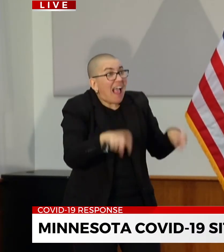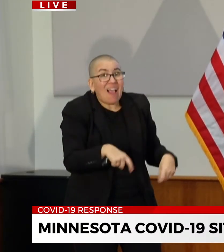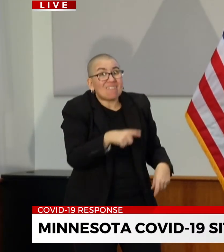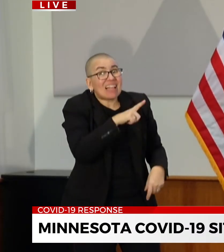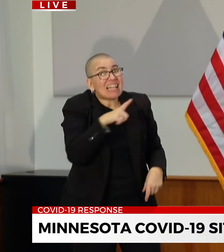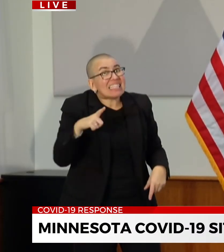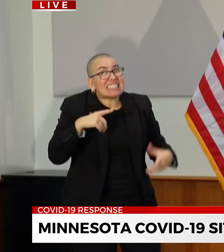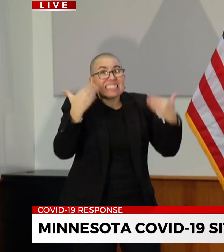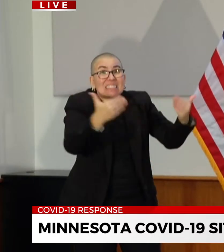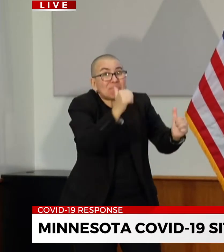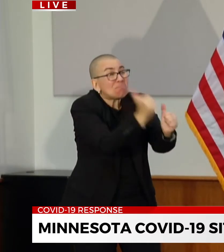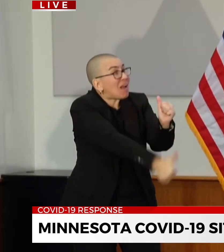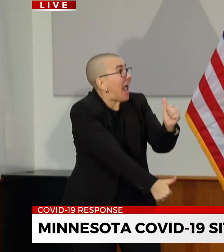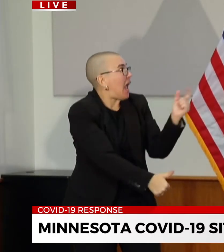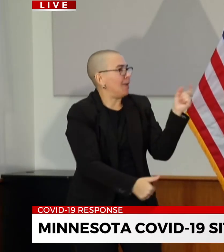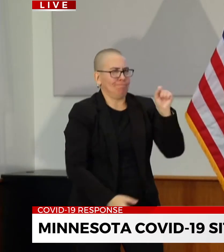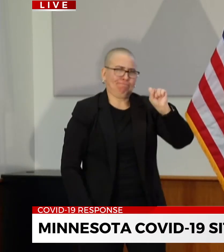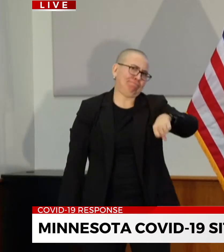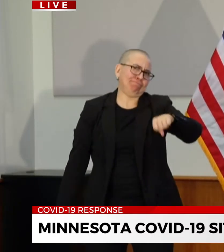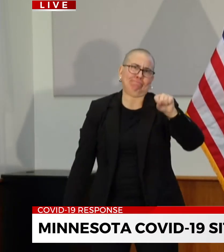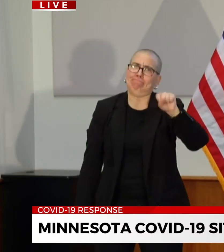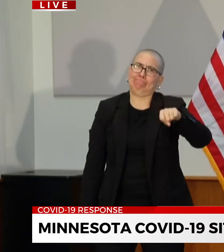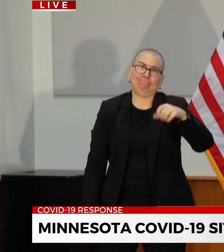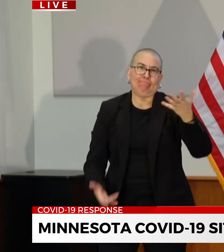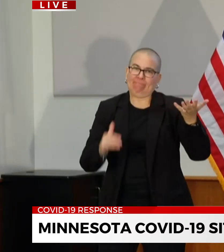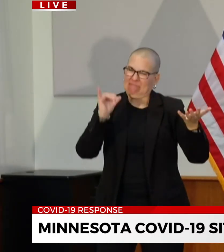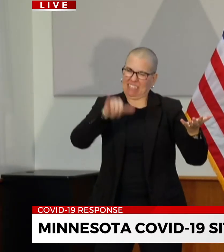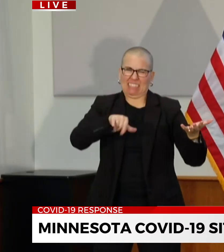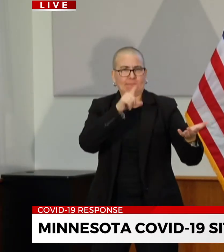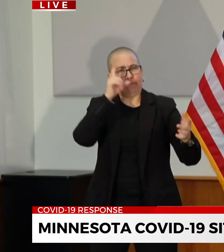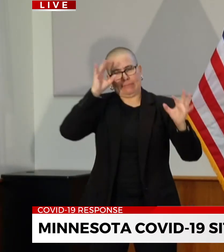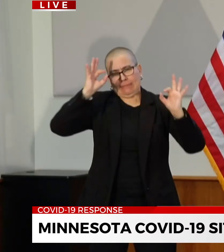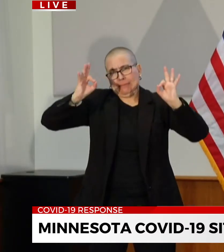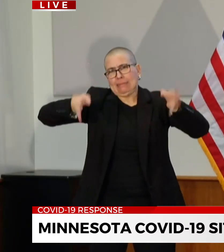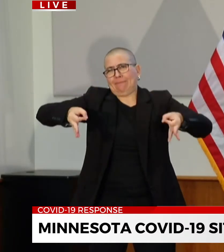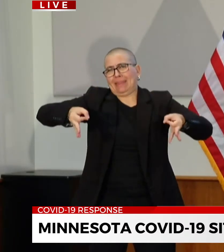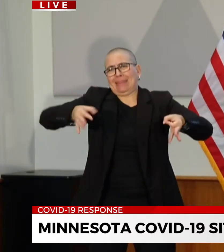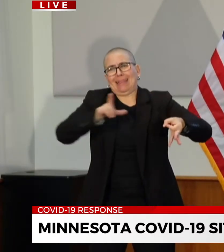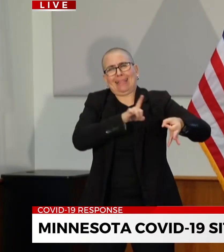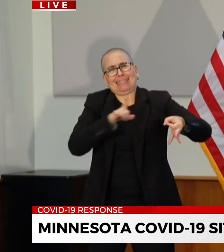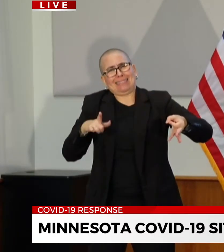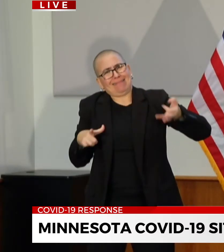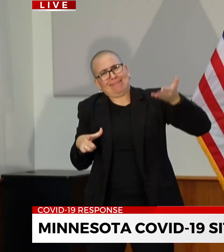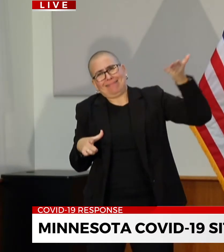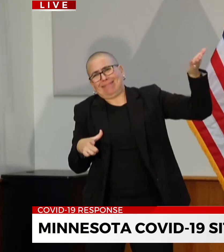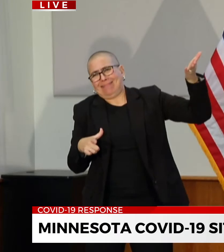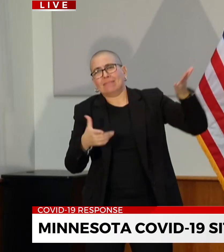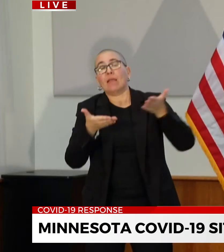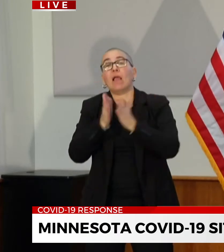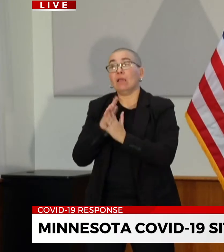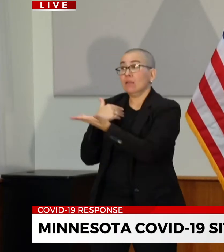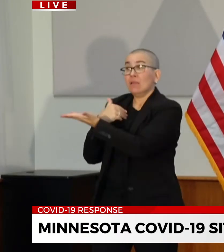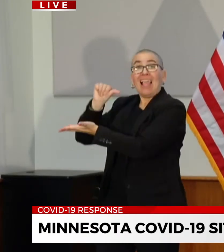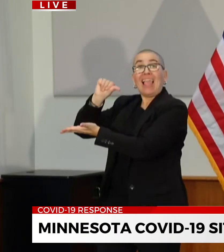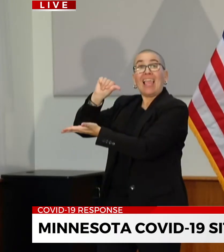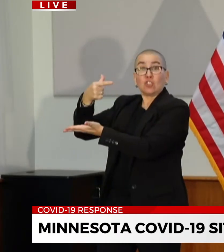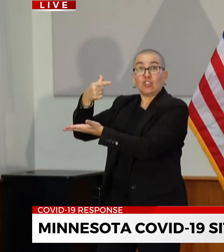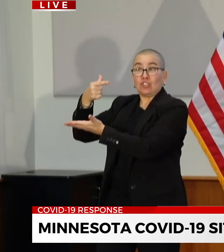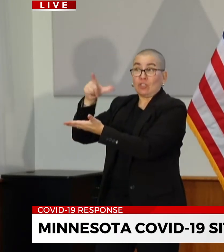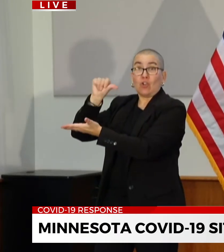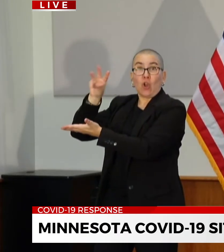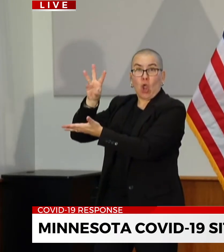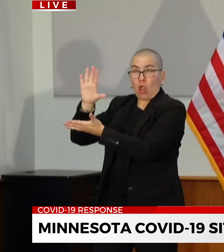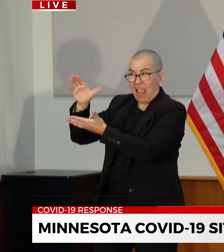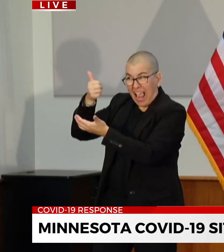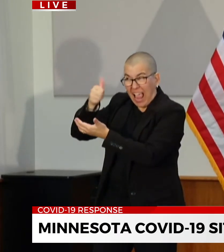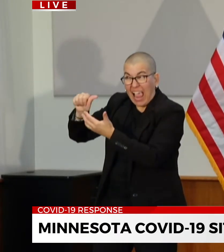I believe, yeah, that's what we're, and I asked our general counsel to look at it because it comes up, but I certainly support them. If that's something the legislature can agree on, we should